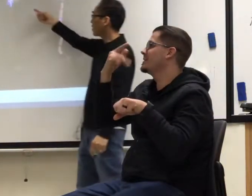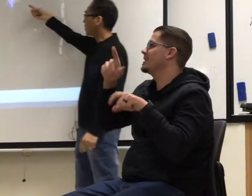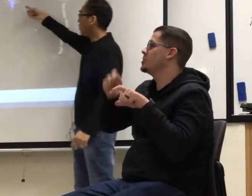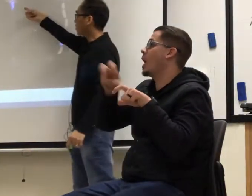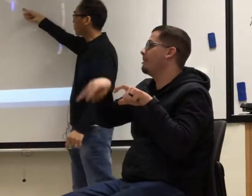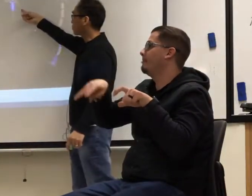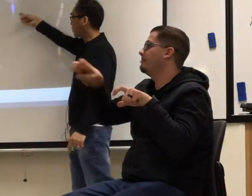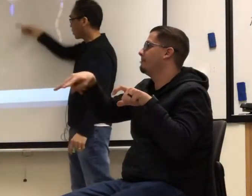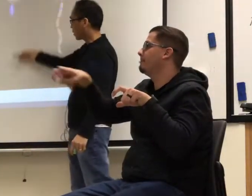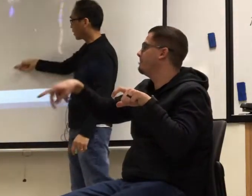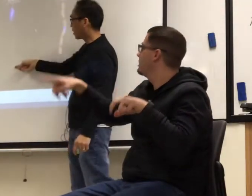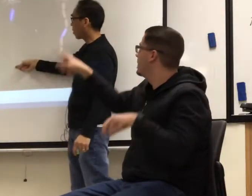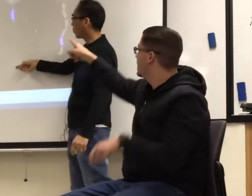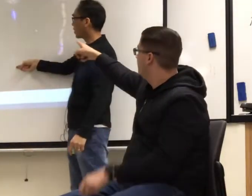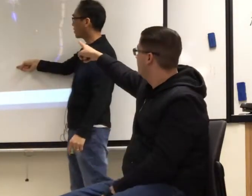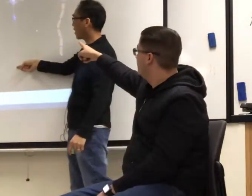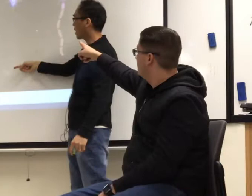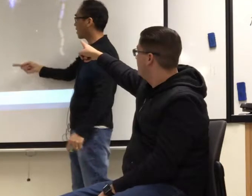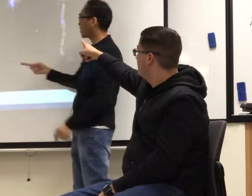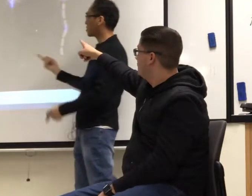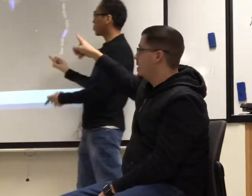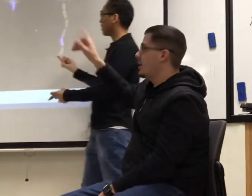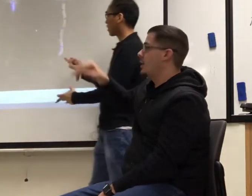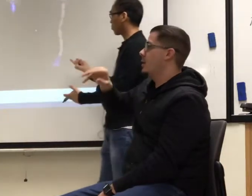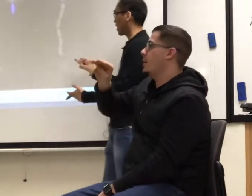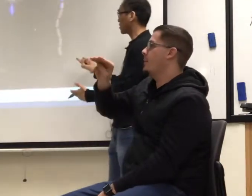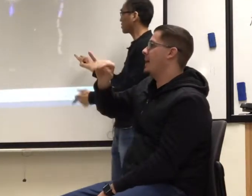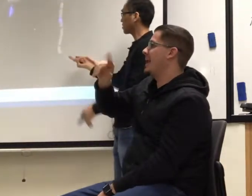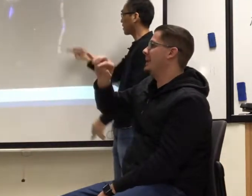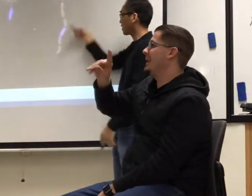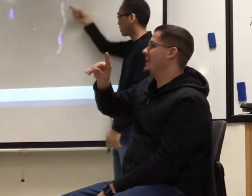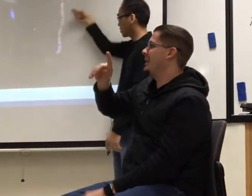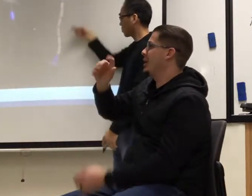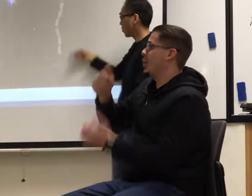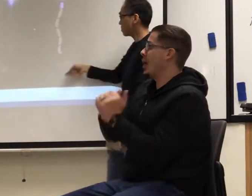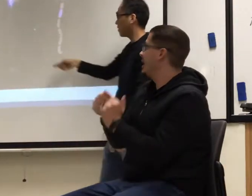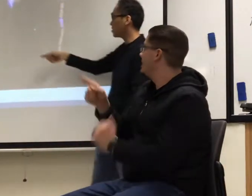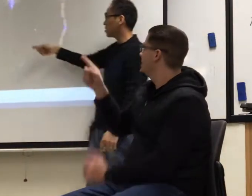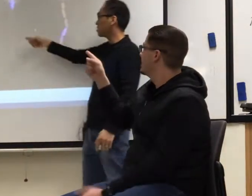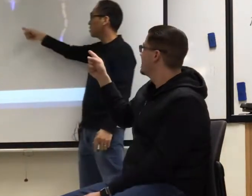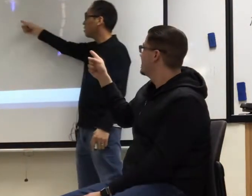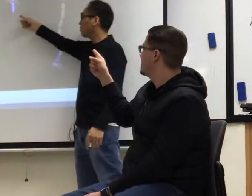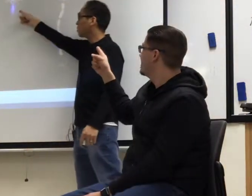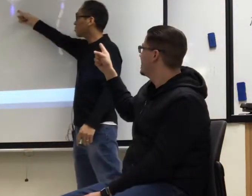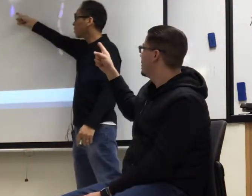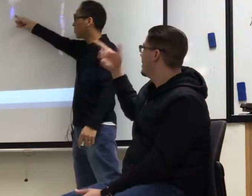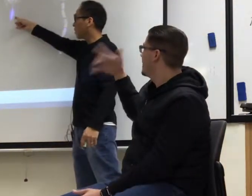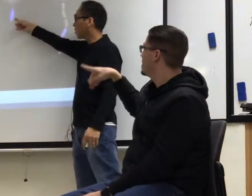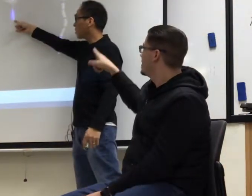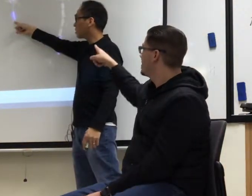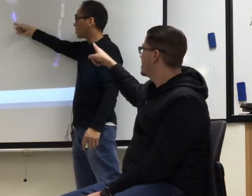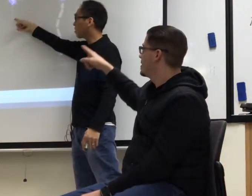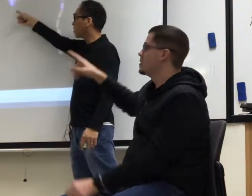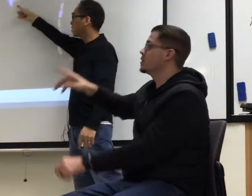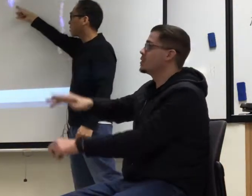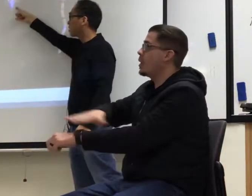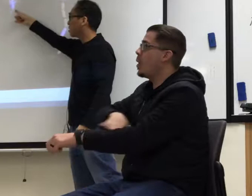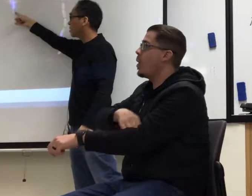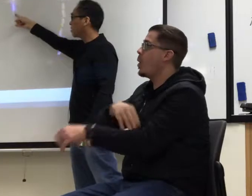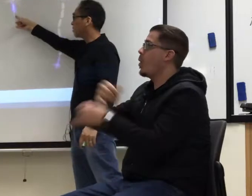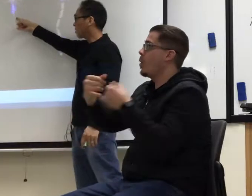they don't even illustrate it getting all the way to the end. I think they show it like a race. It's like this one always finishes, this one get barely